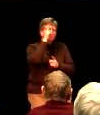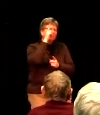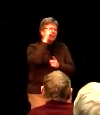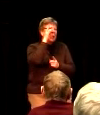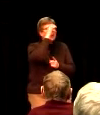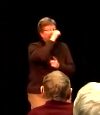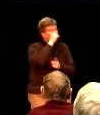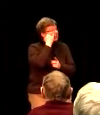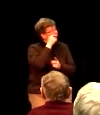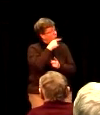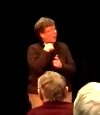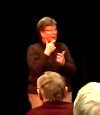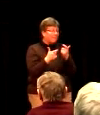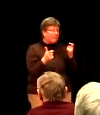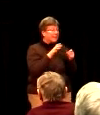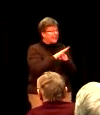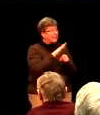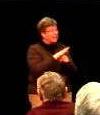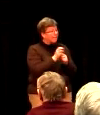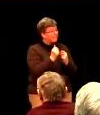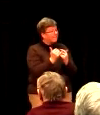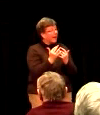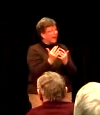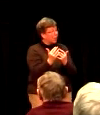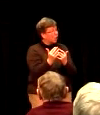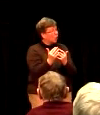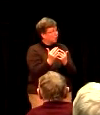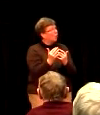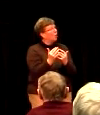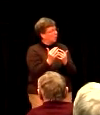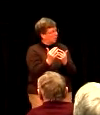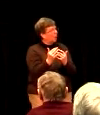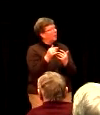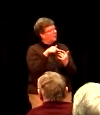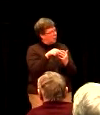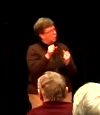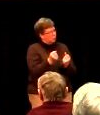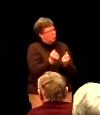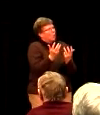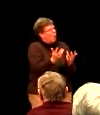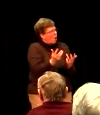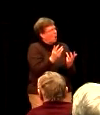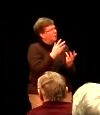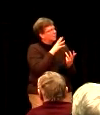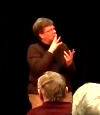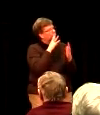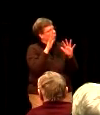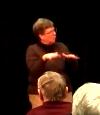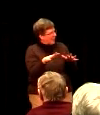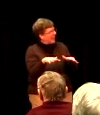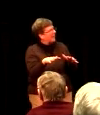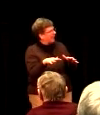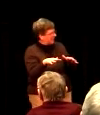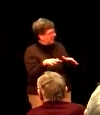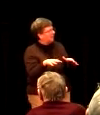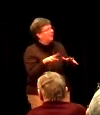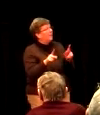hypothesized that if you had a big enough fire, you could cause a storm that could bring rain. He wanted to try it out. People did not encourage him.